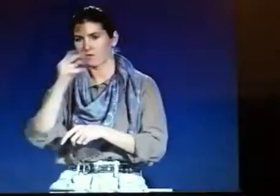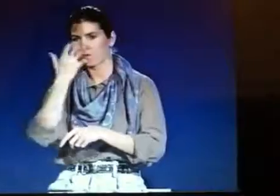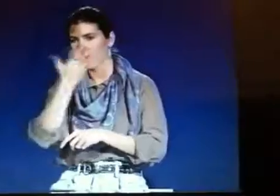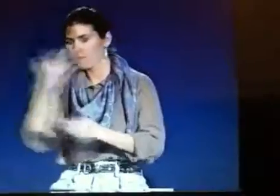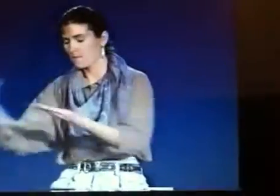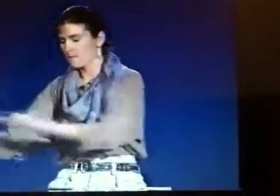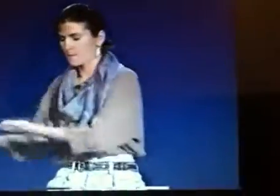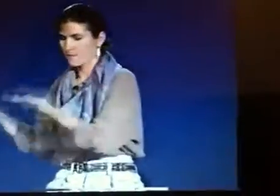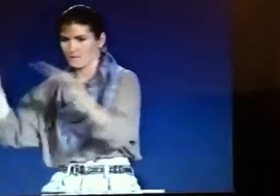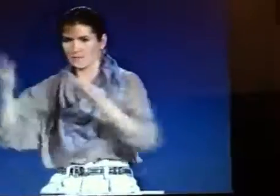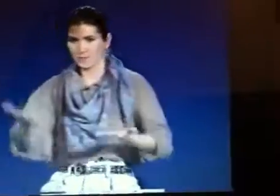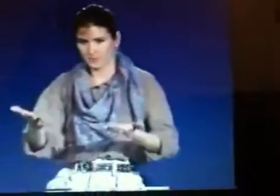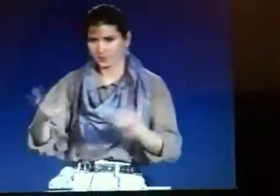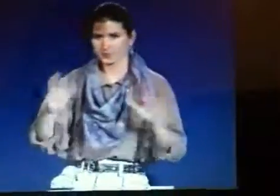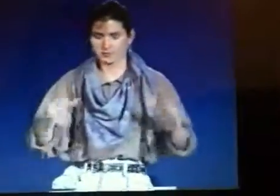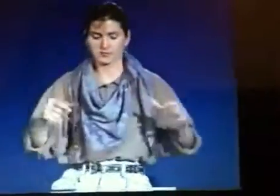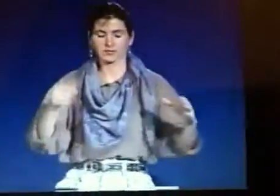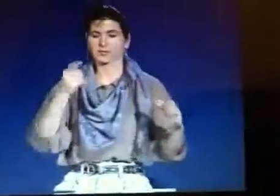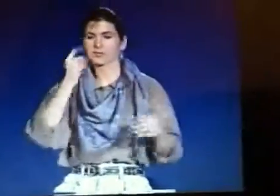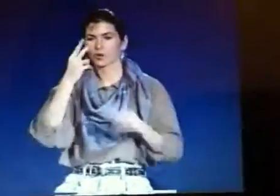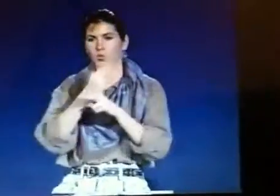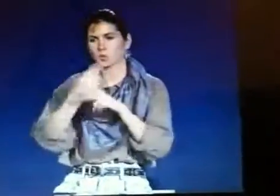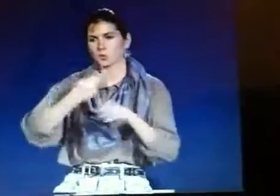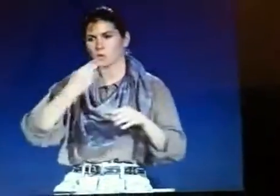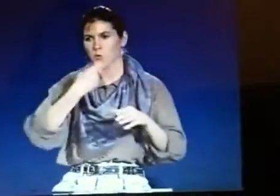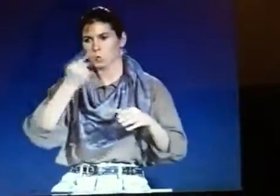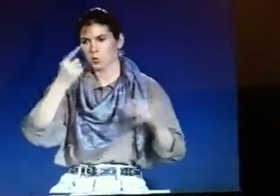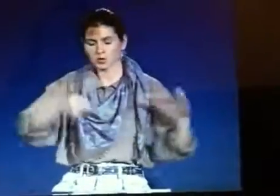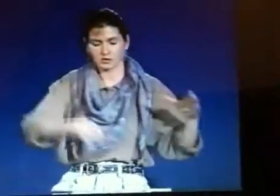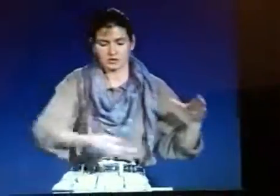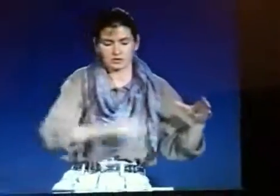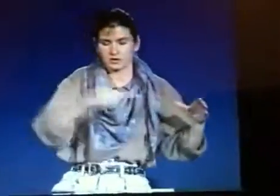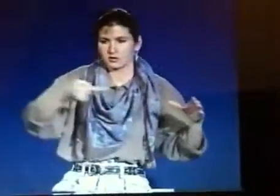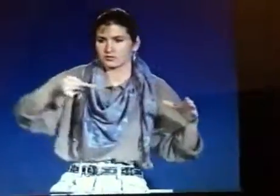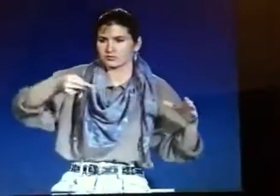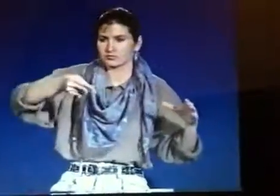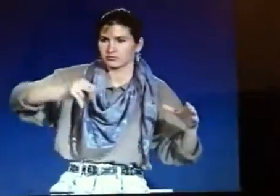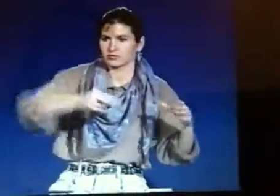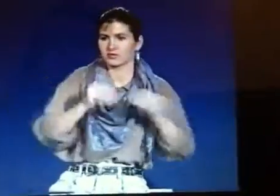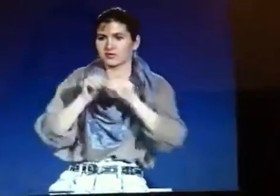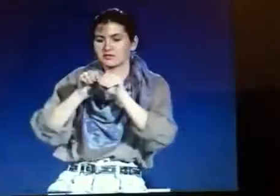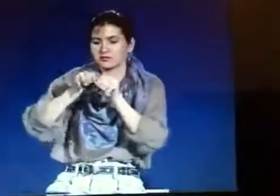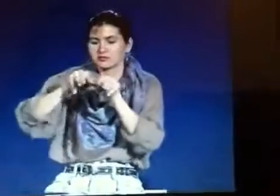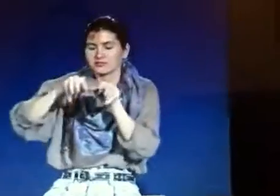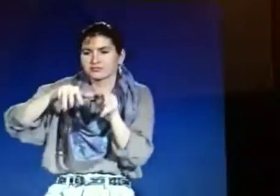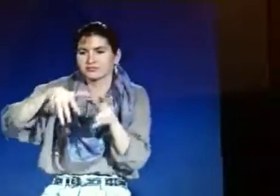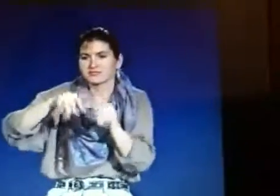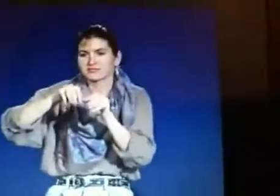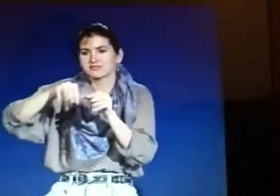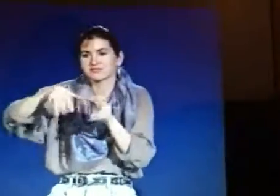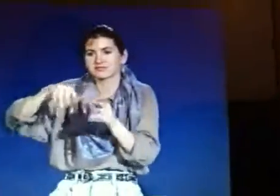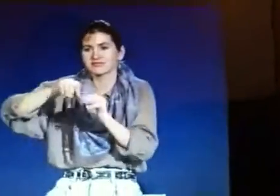ready, and you're gonna need to keep your fish warm in the oven. But you can go ahead and take your fish out, and